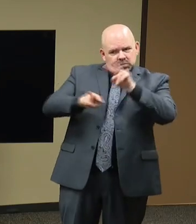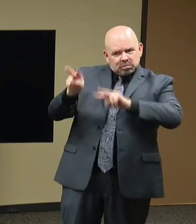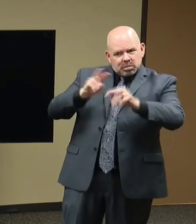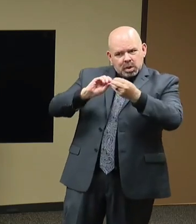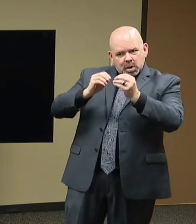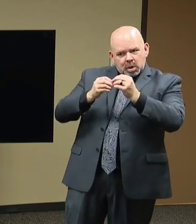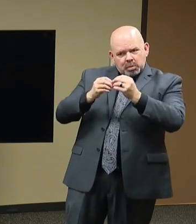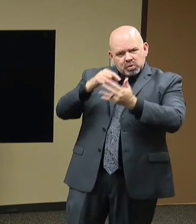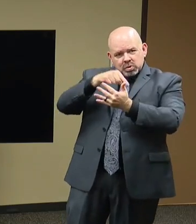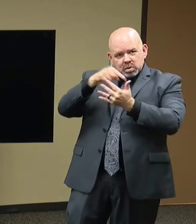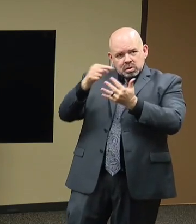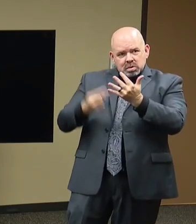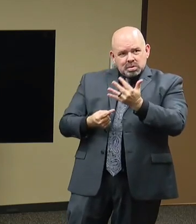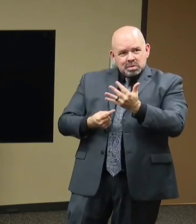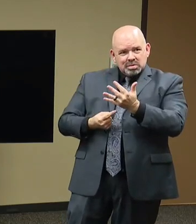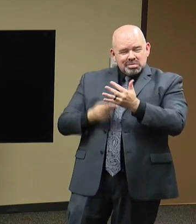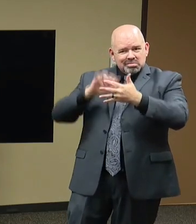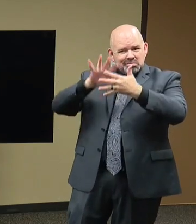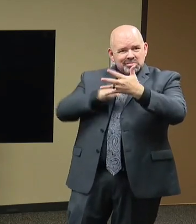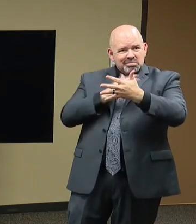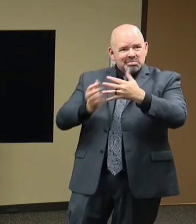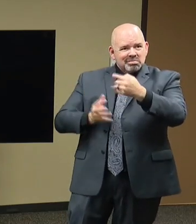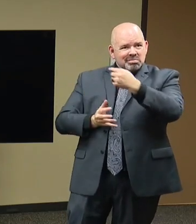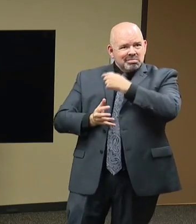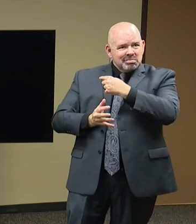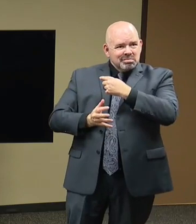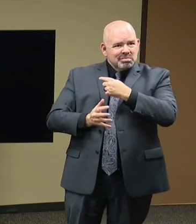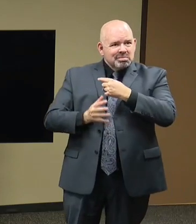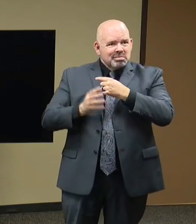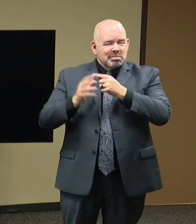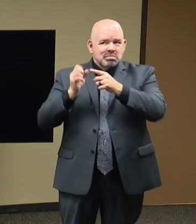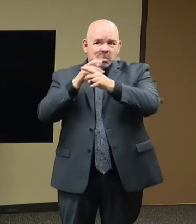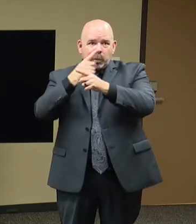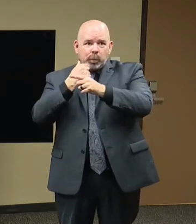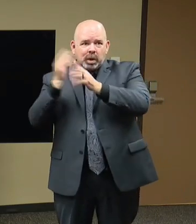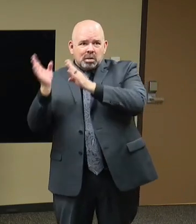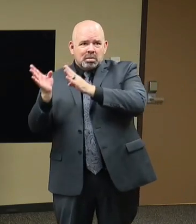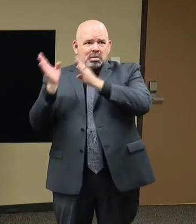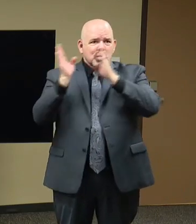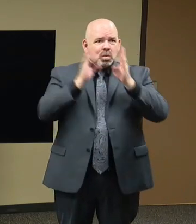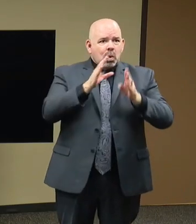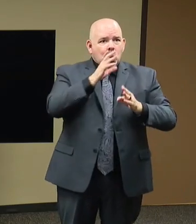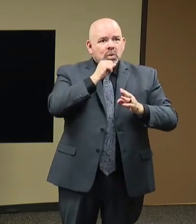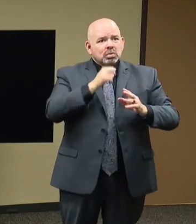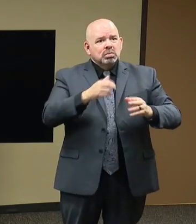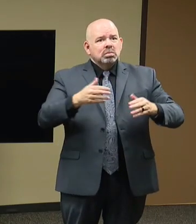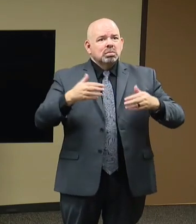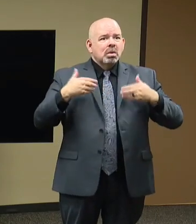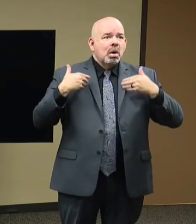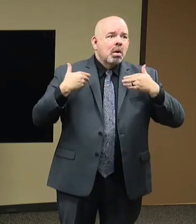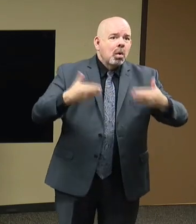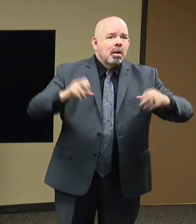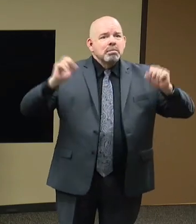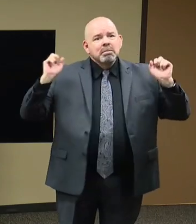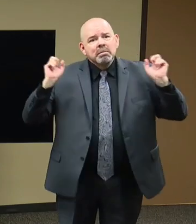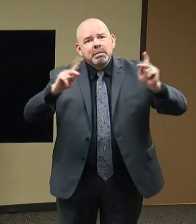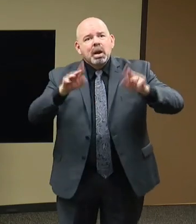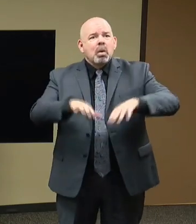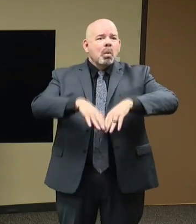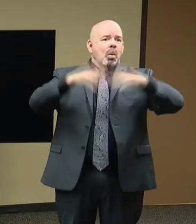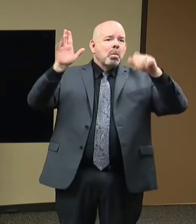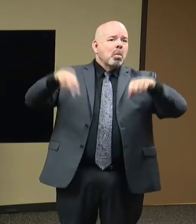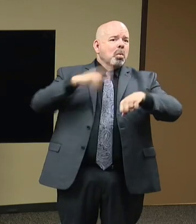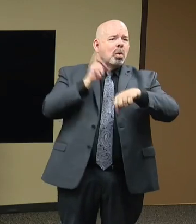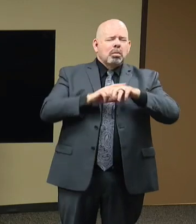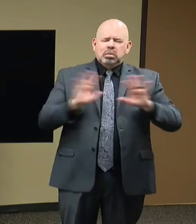moved from red to orange, open it all up, everything goes back to normal. So in the context, in that context,